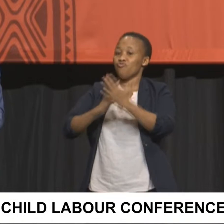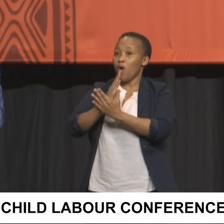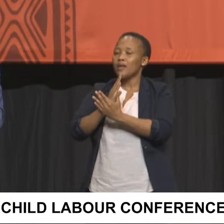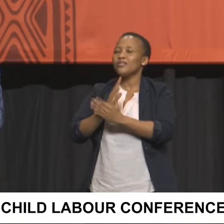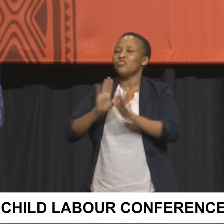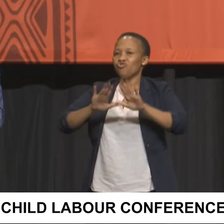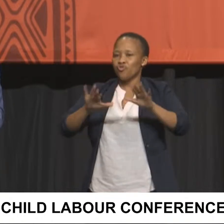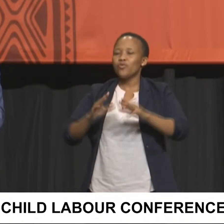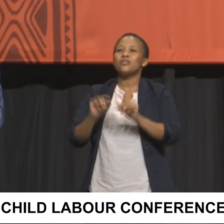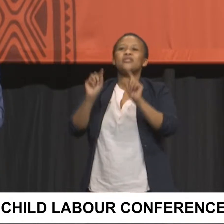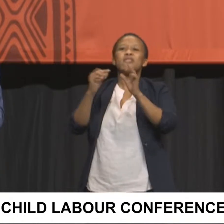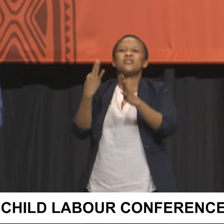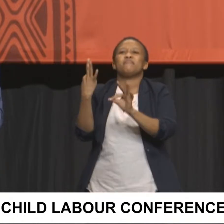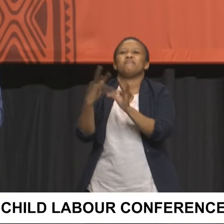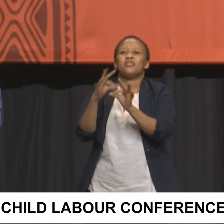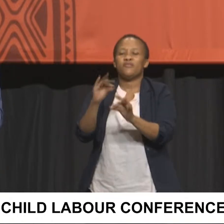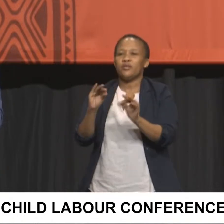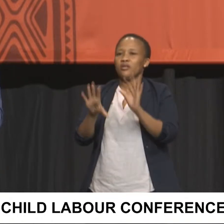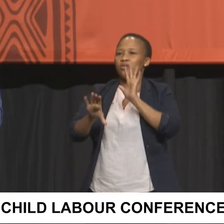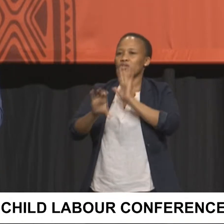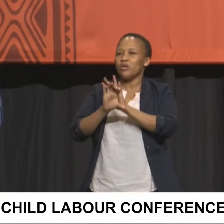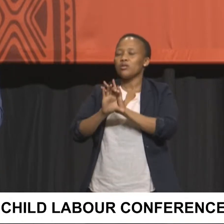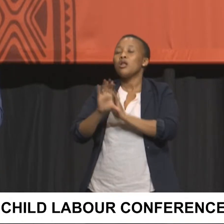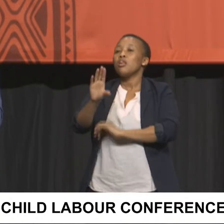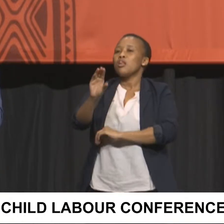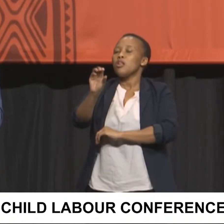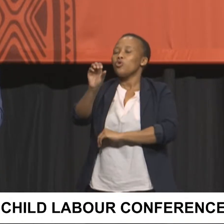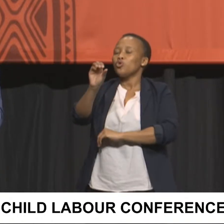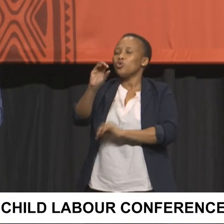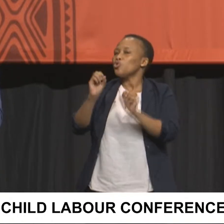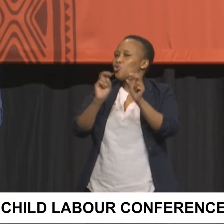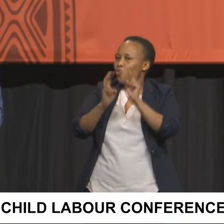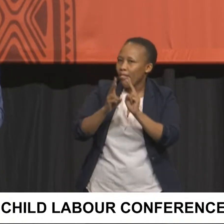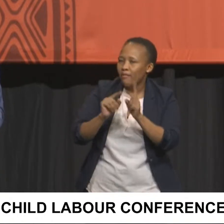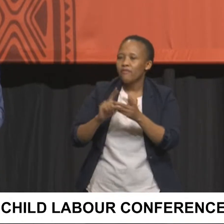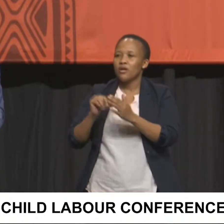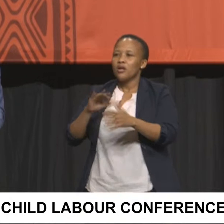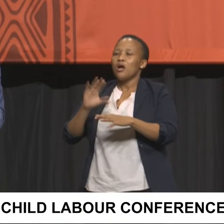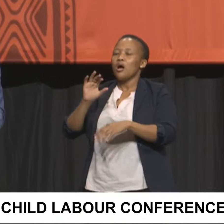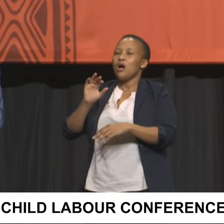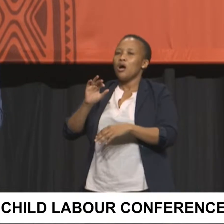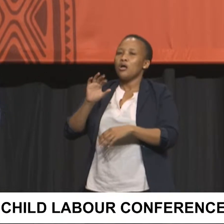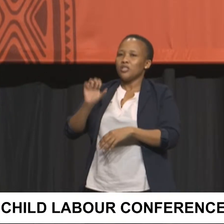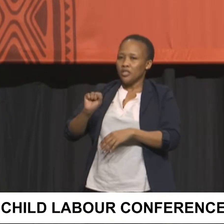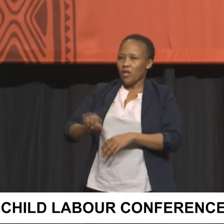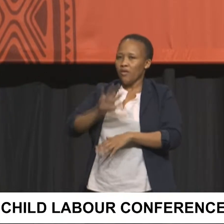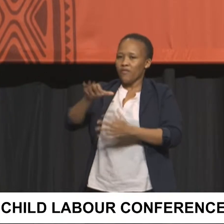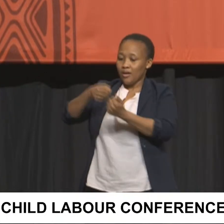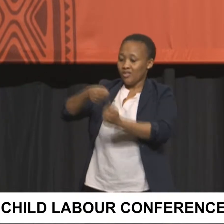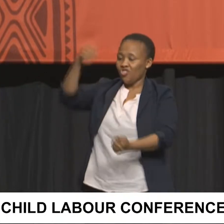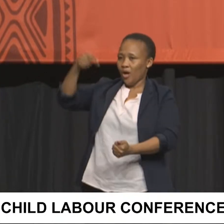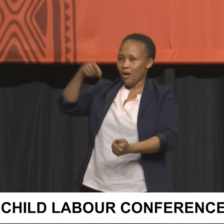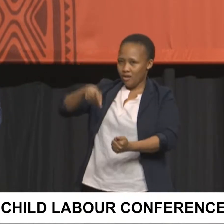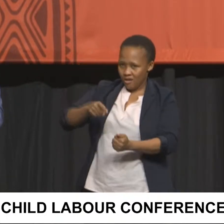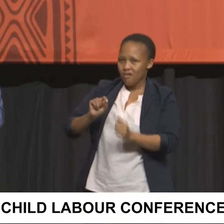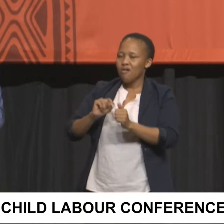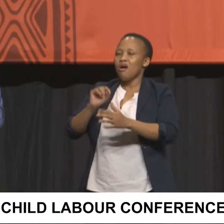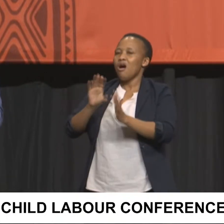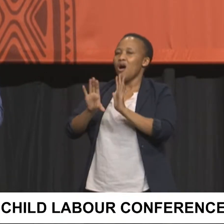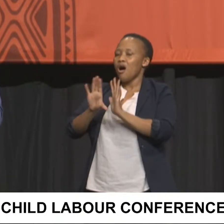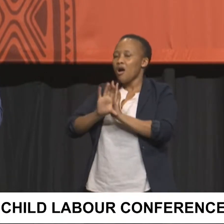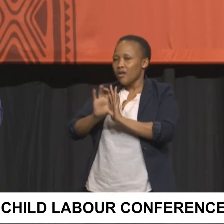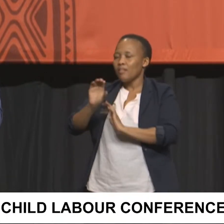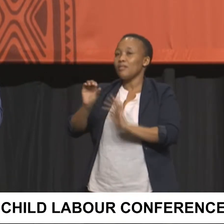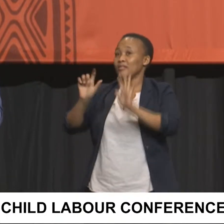Article 12, and the African Charter on the Rights of the Child, the Rights and Welfare of the Child, Article 7, which South Africa has